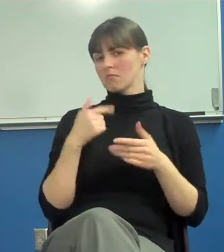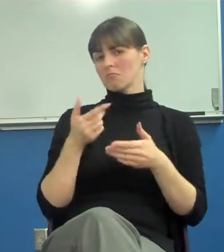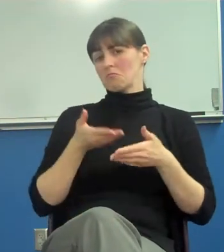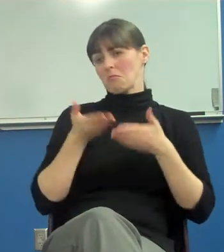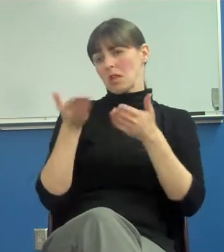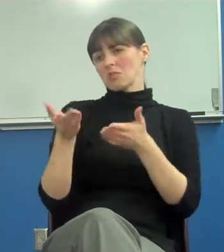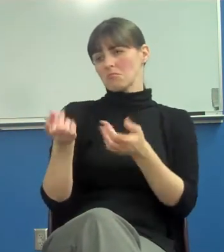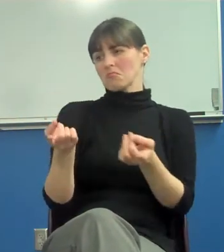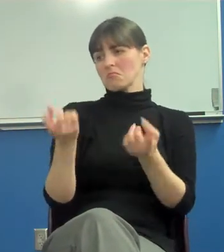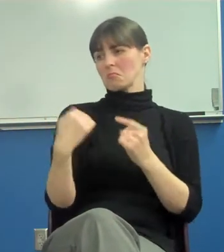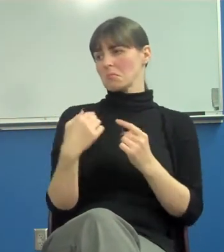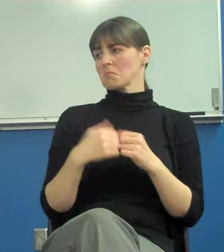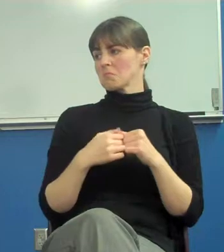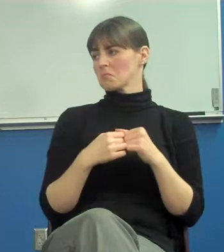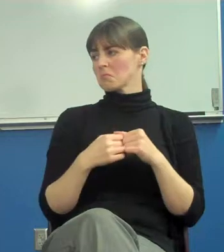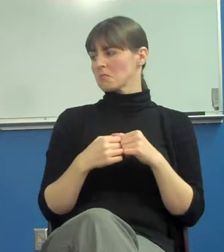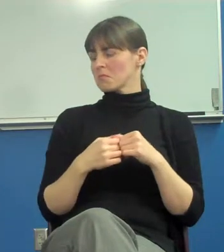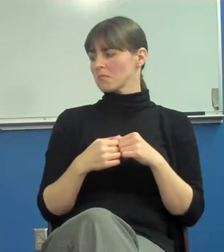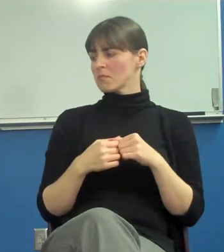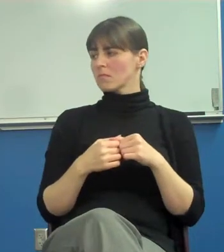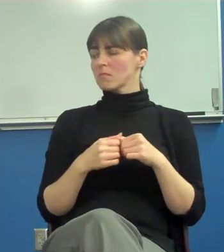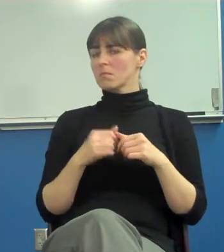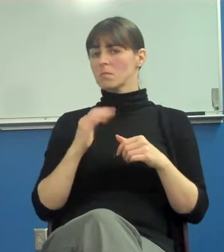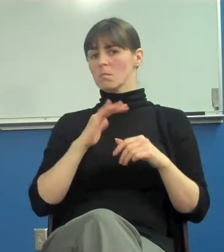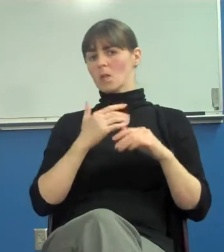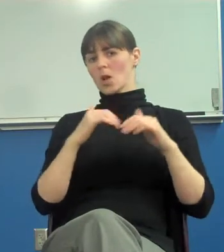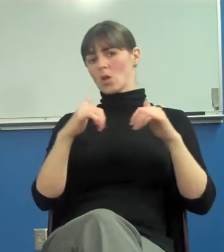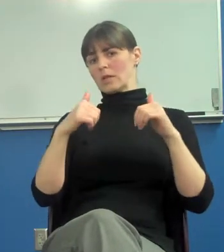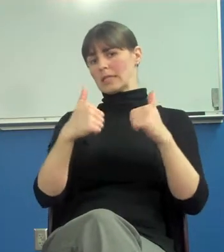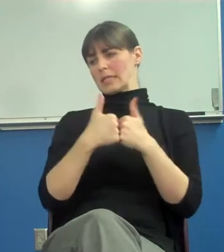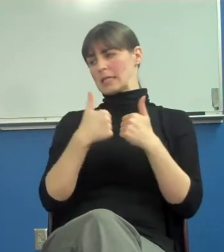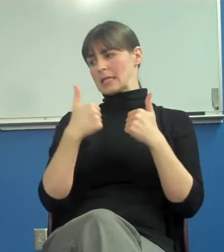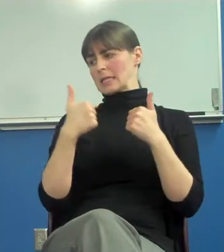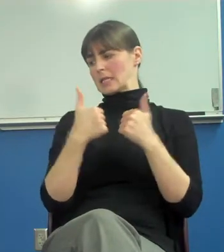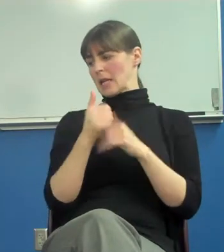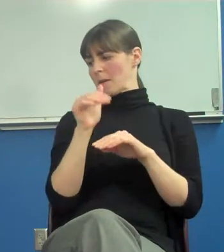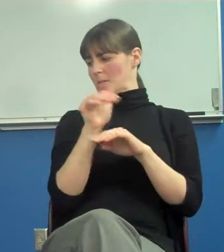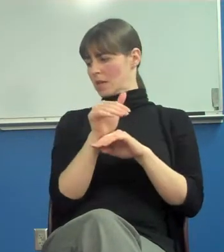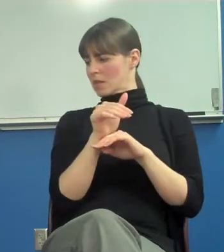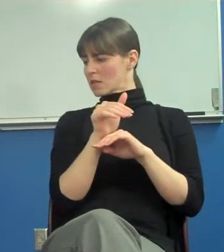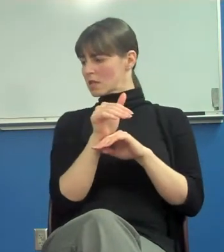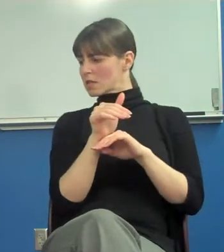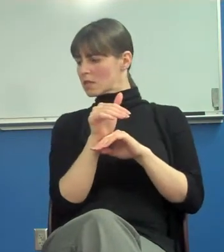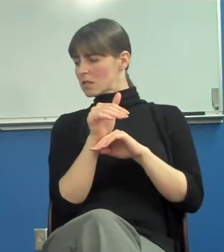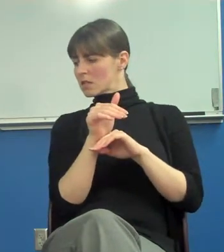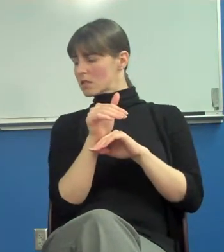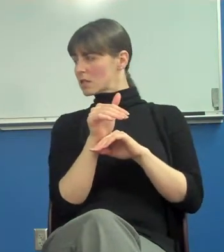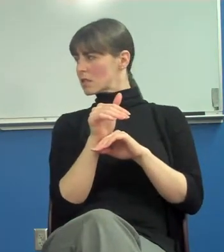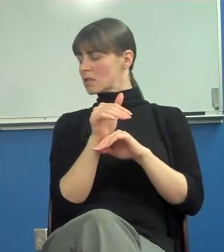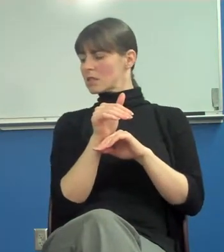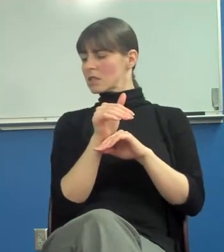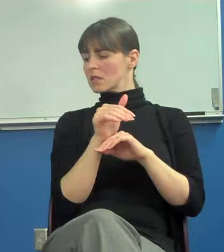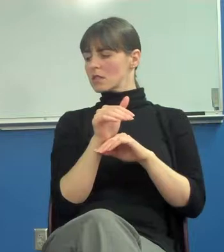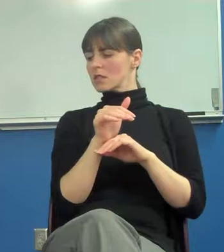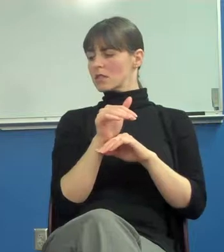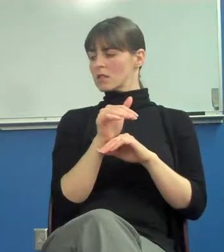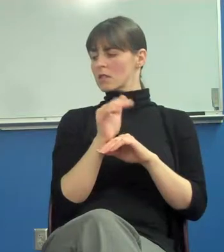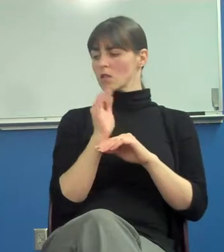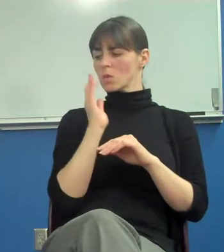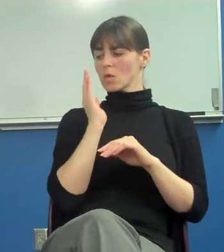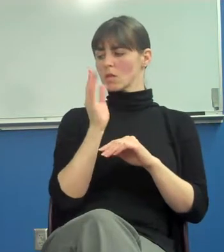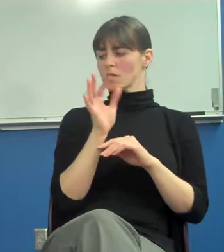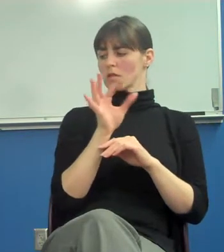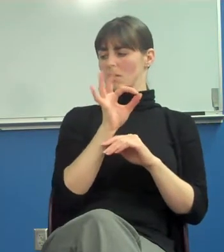that. And then our next game night, I don't have all the flyers up yet, but next game night is